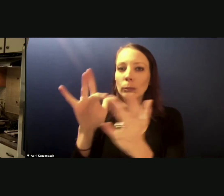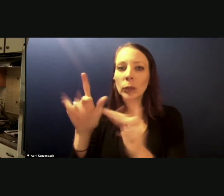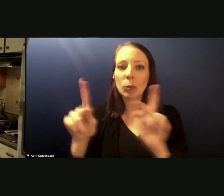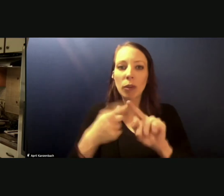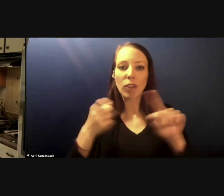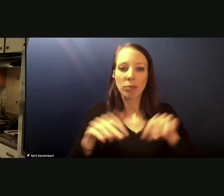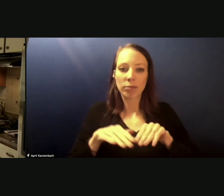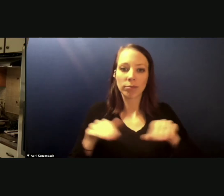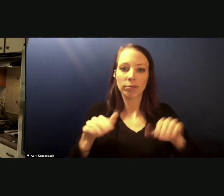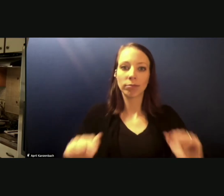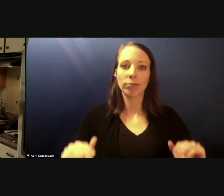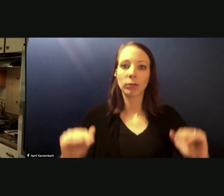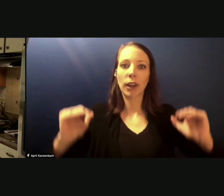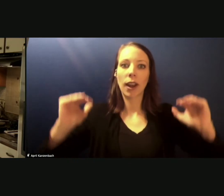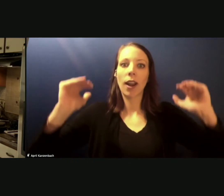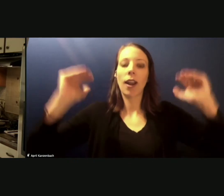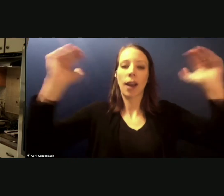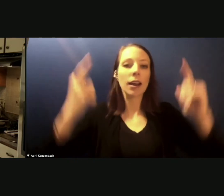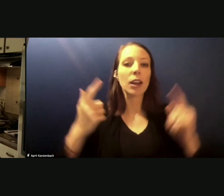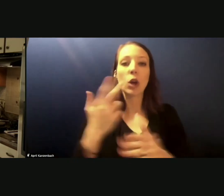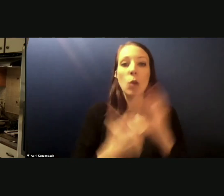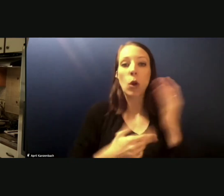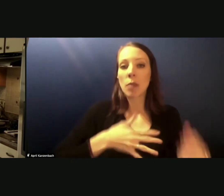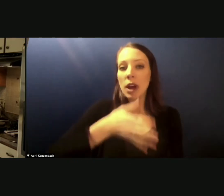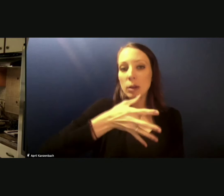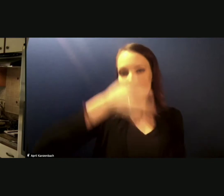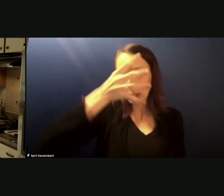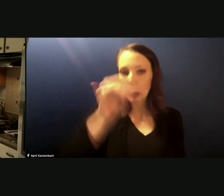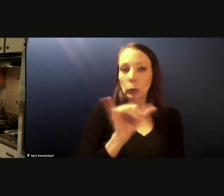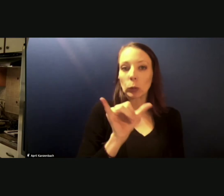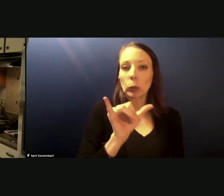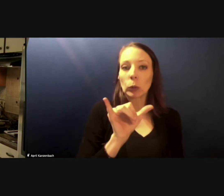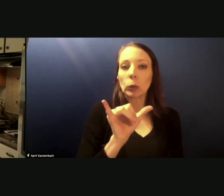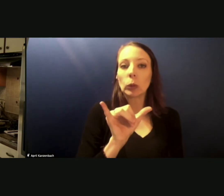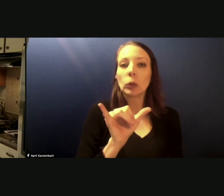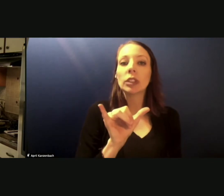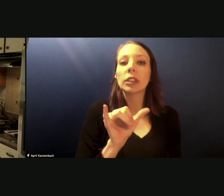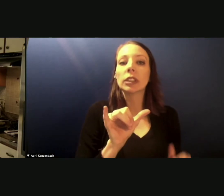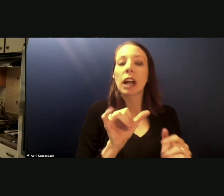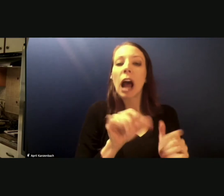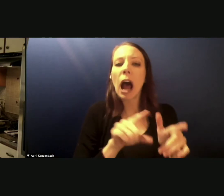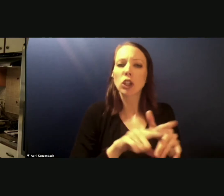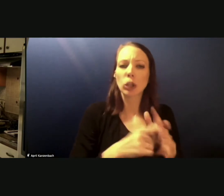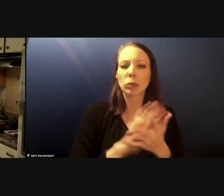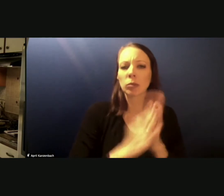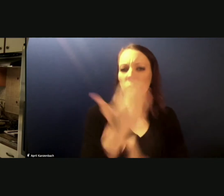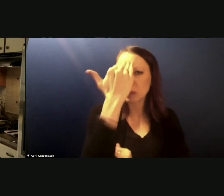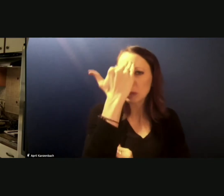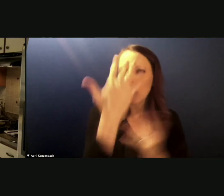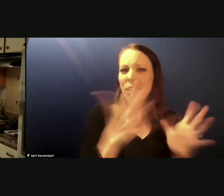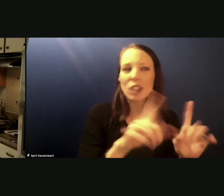up. And even though both of my parents were in food, so I'm still familiar, but it's a